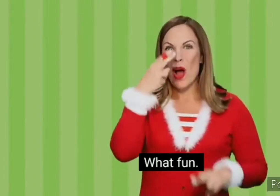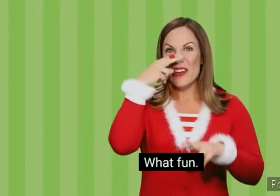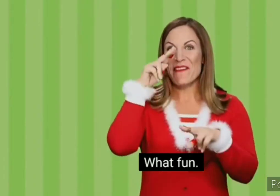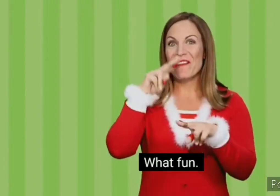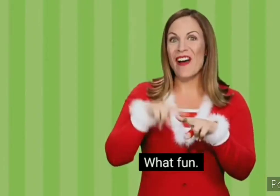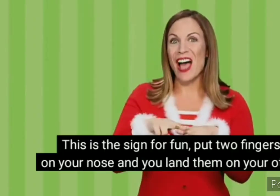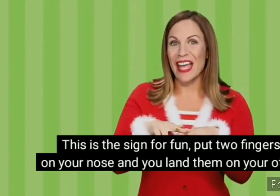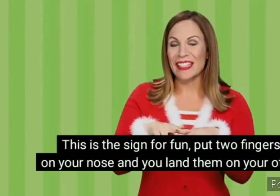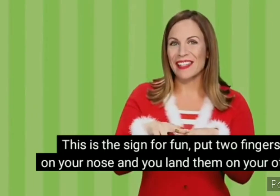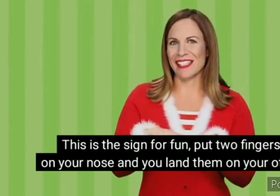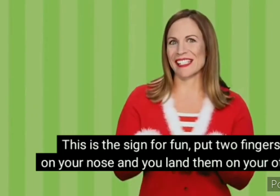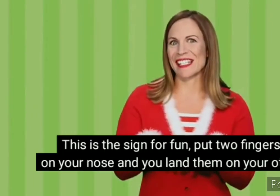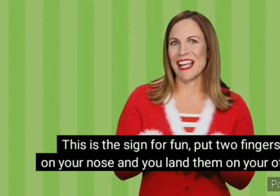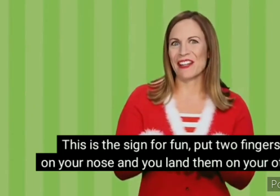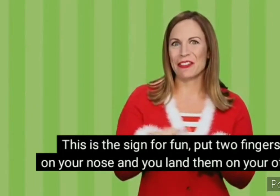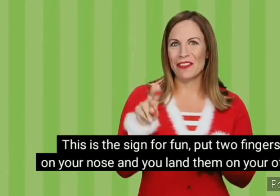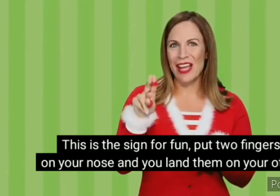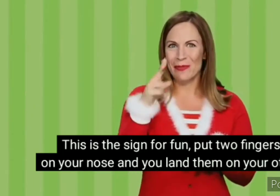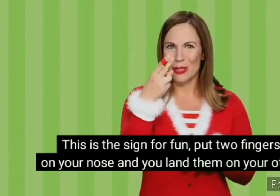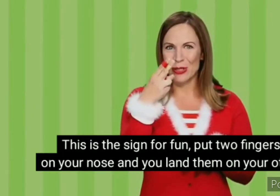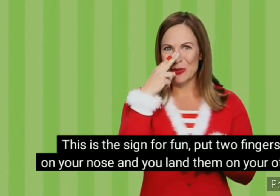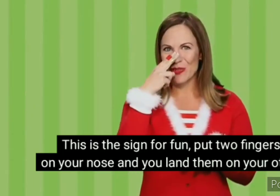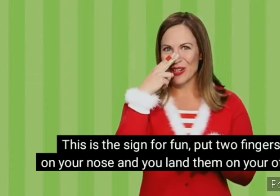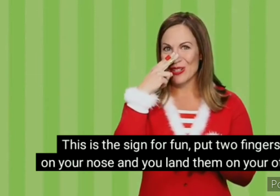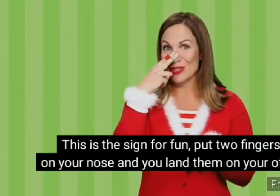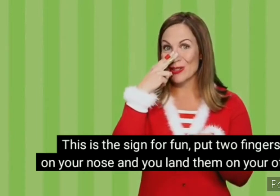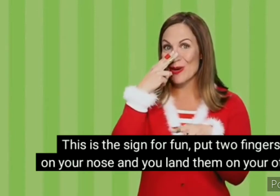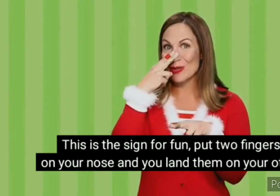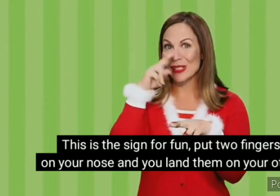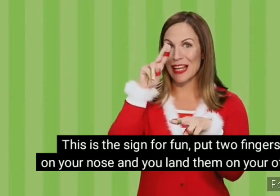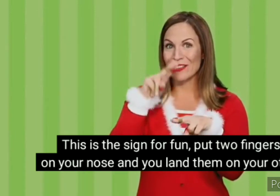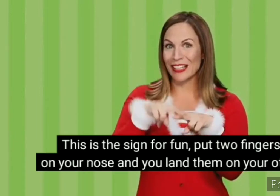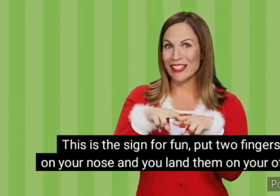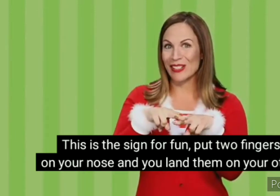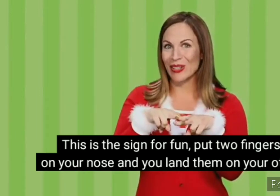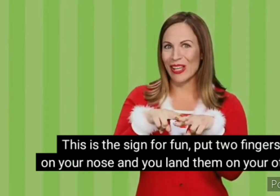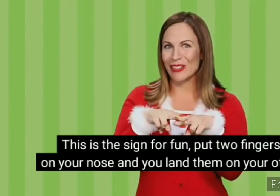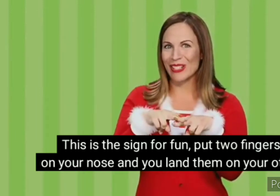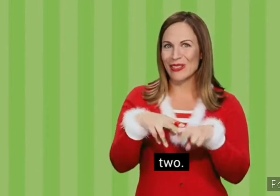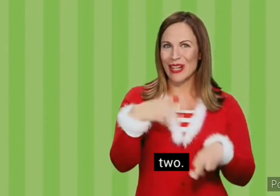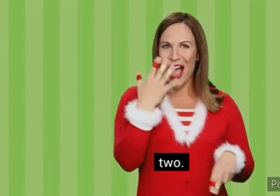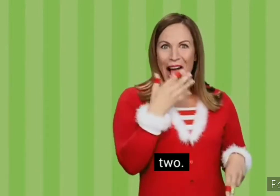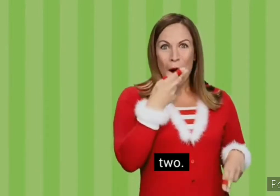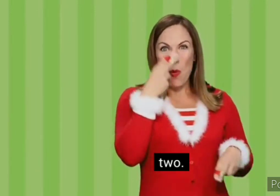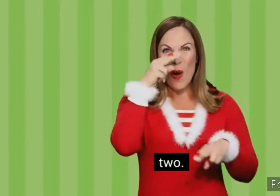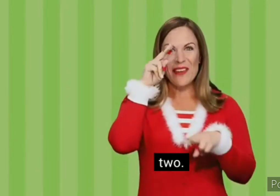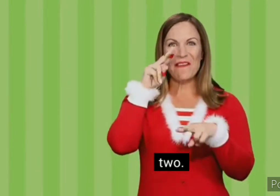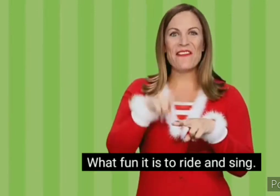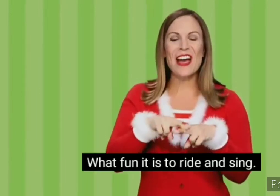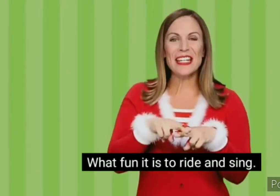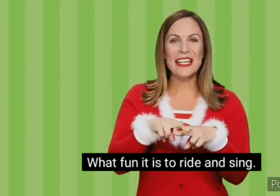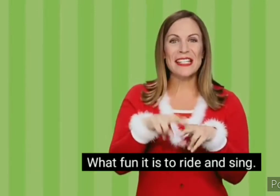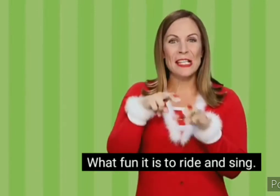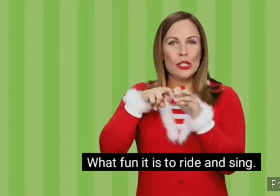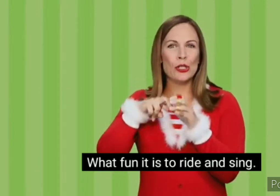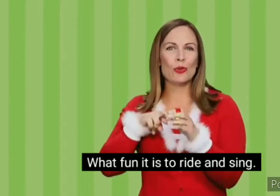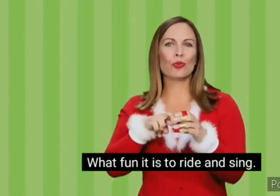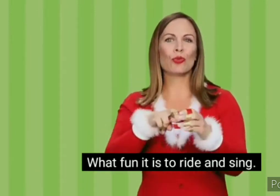The sturgeon and the ray, leading the eggs start to play. We got the spirit, we got to hear it under the